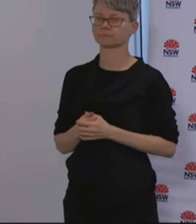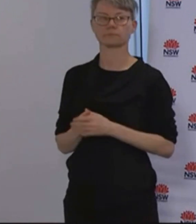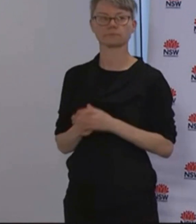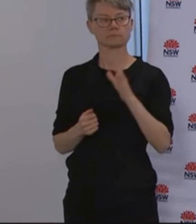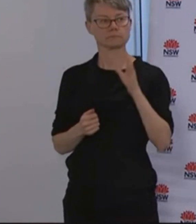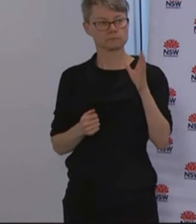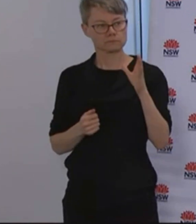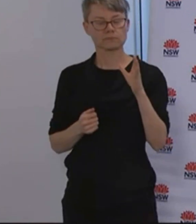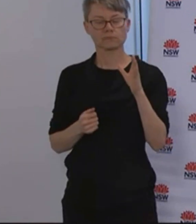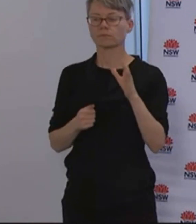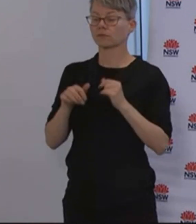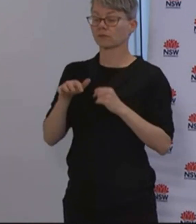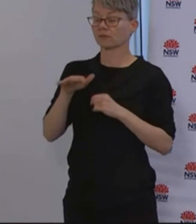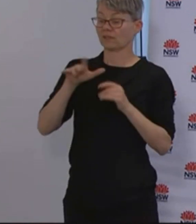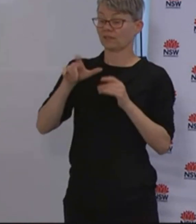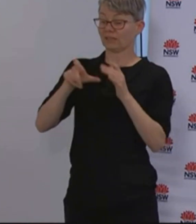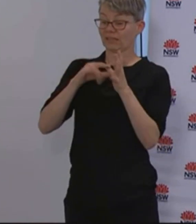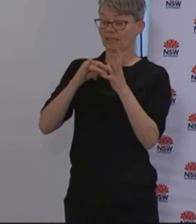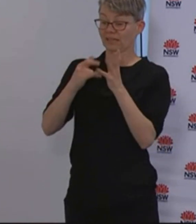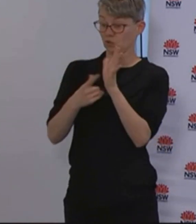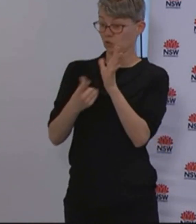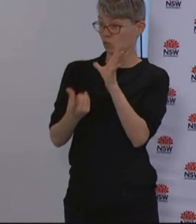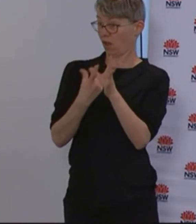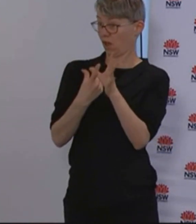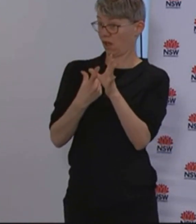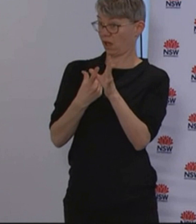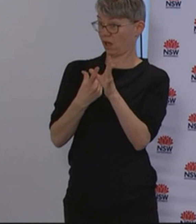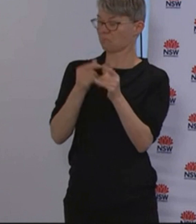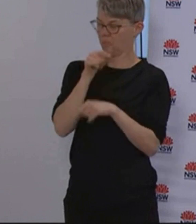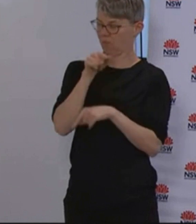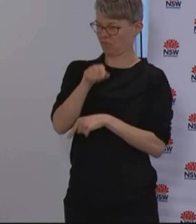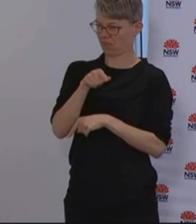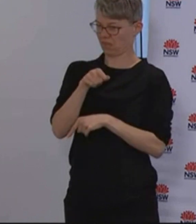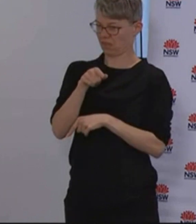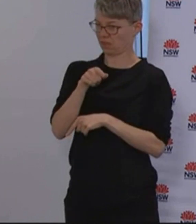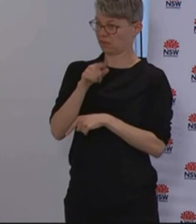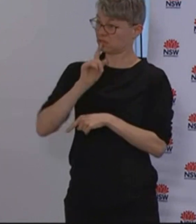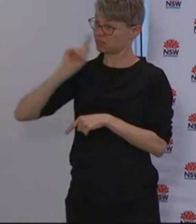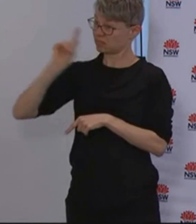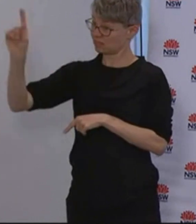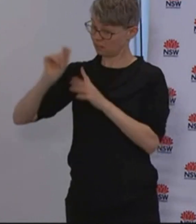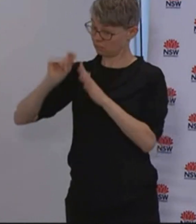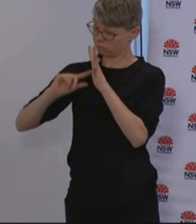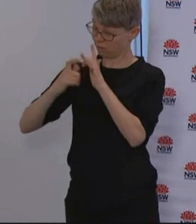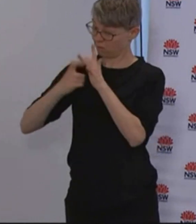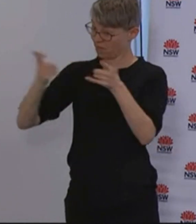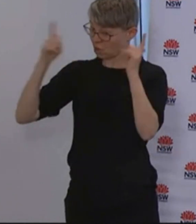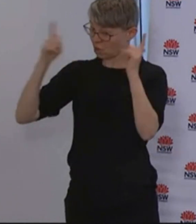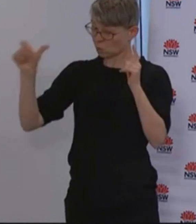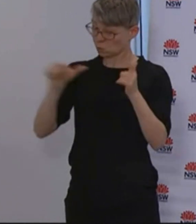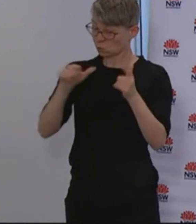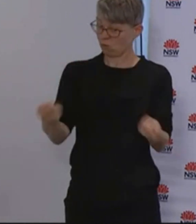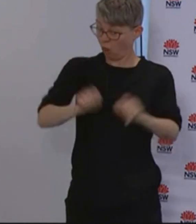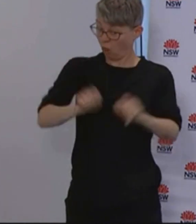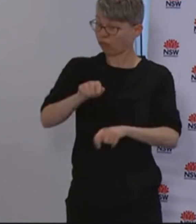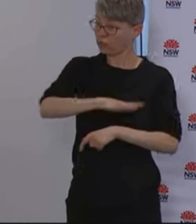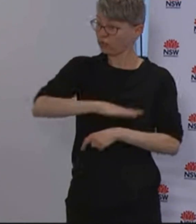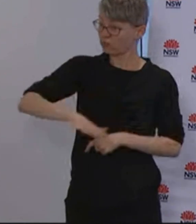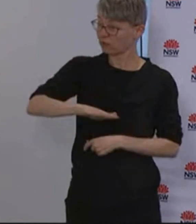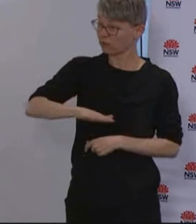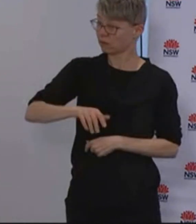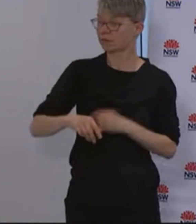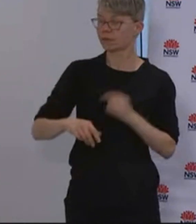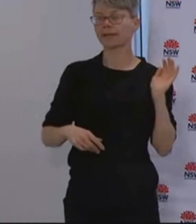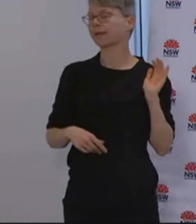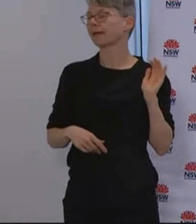the Premier that we may need to lock down that suburb? At this point in time, our efforts are focused on